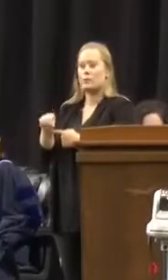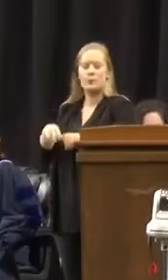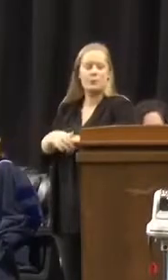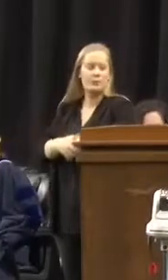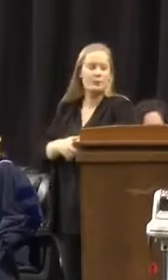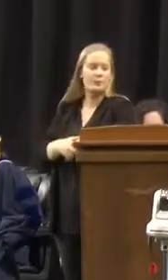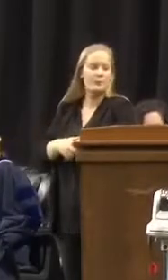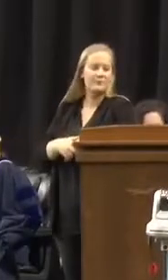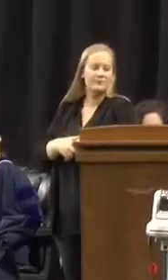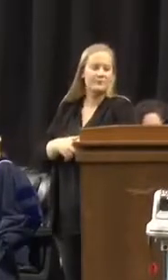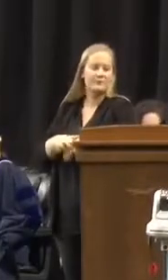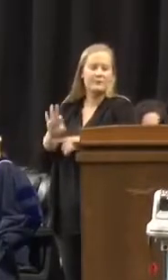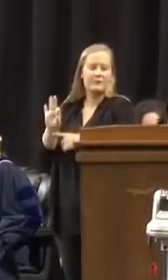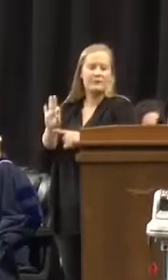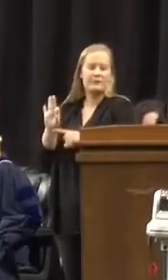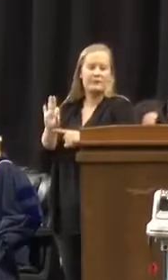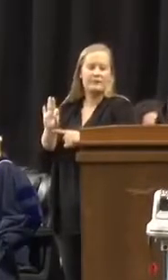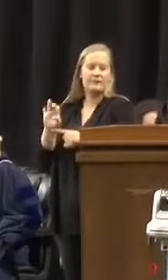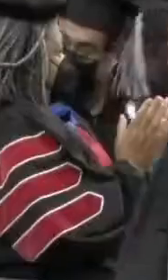Felicia.